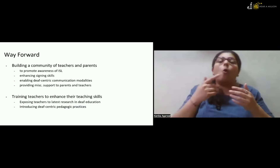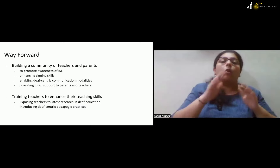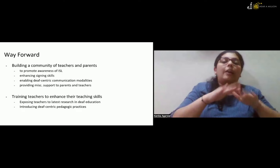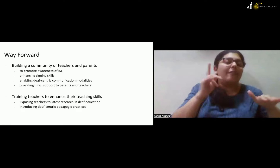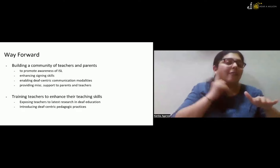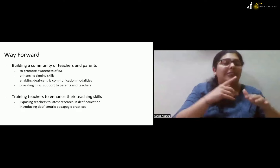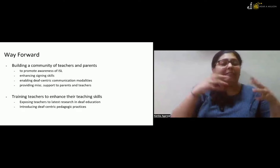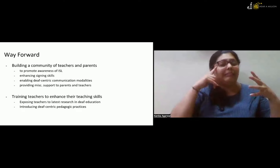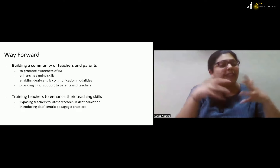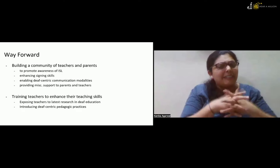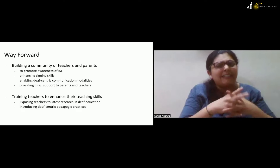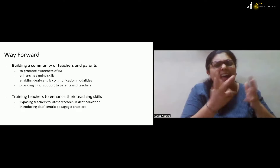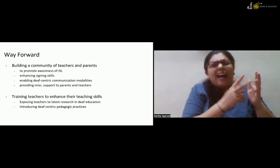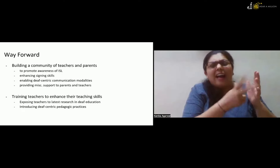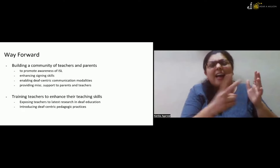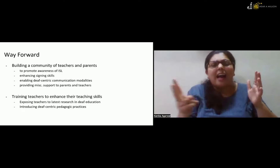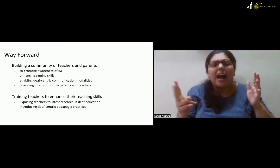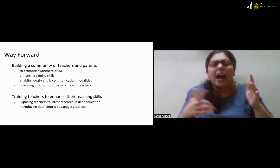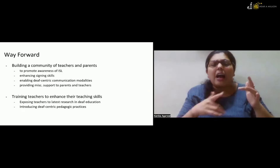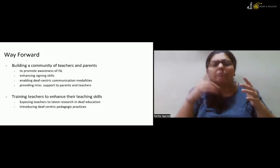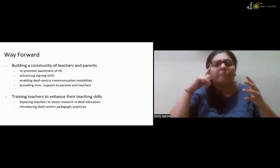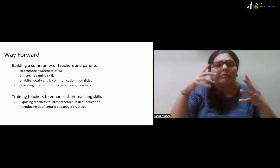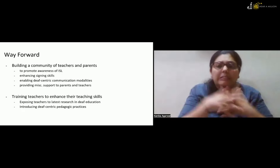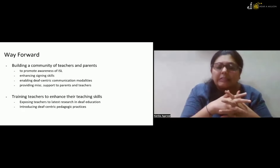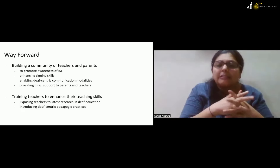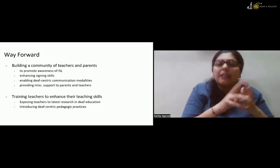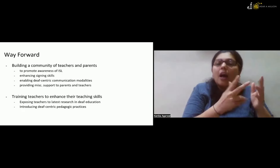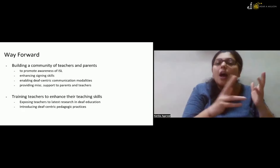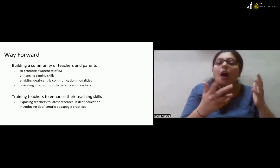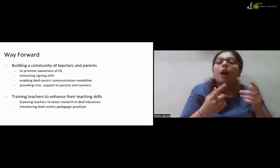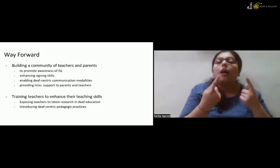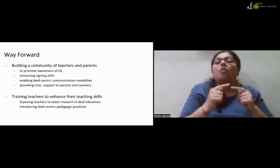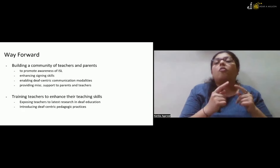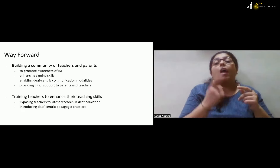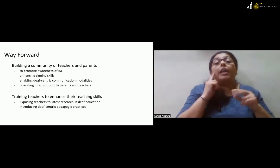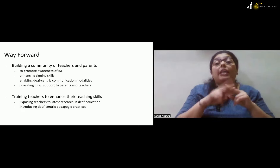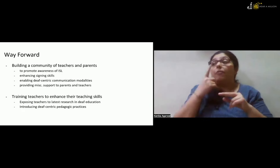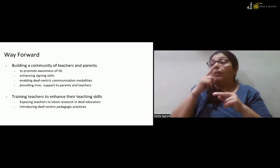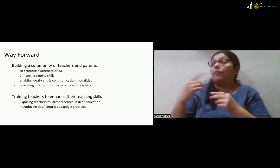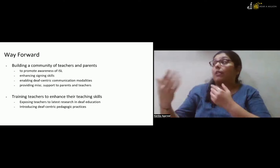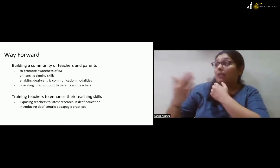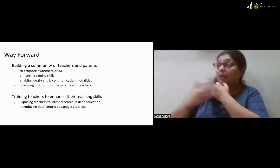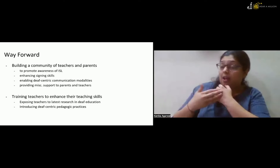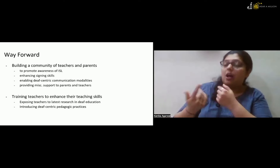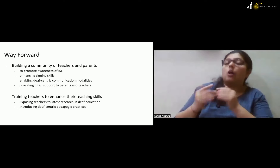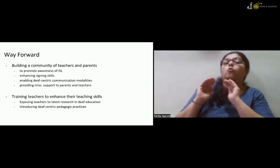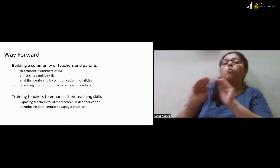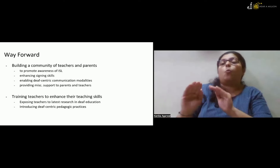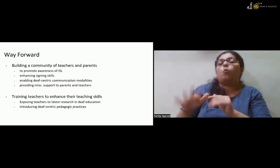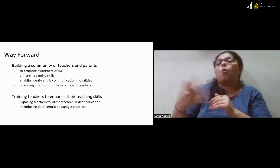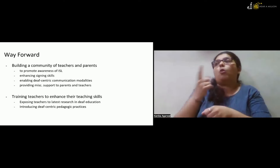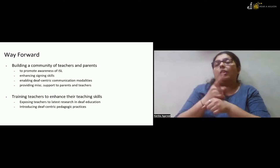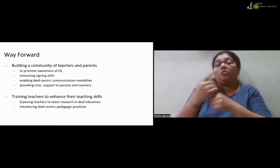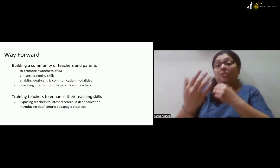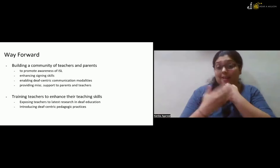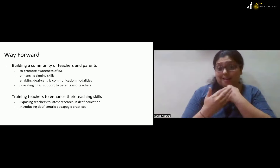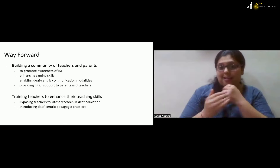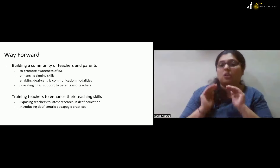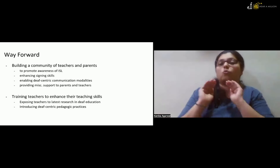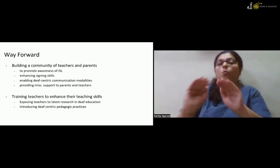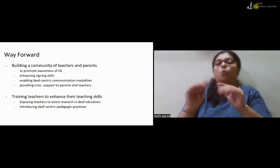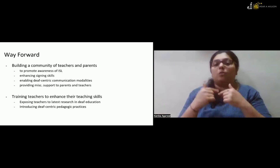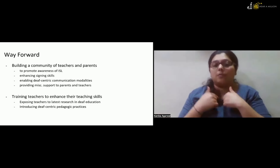Also, when there are issues where deaf children are not in a comfortable